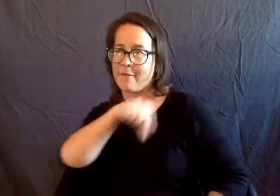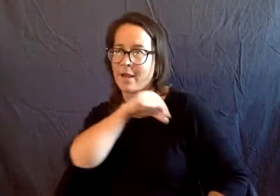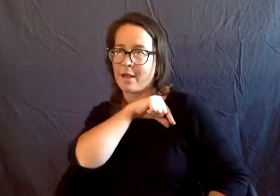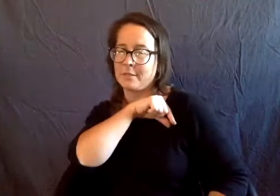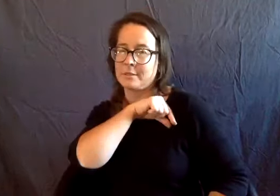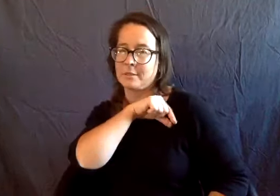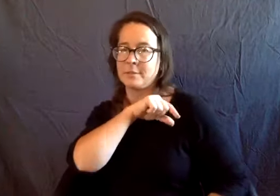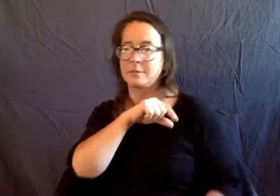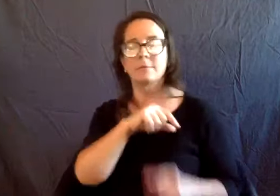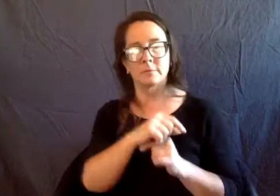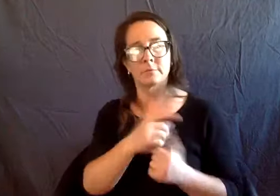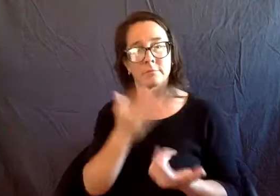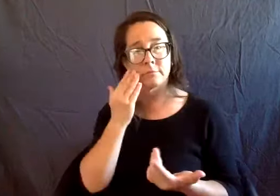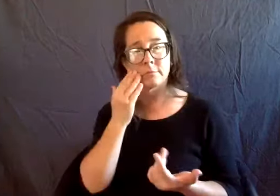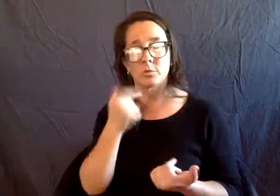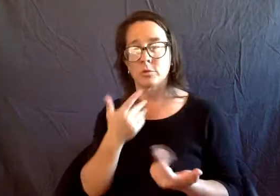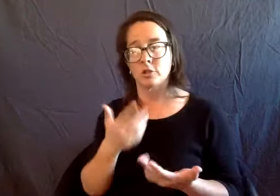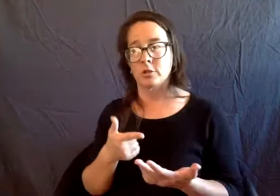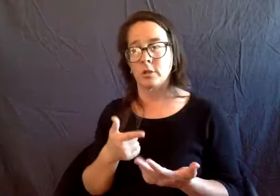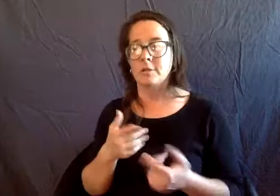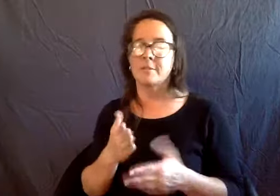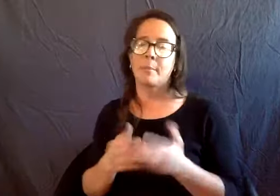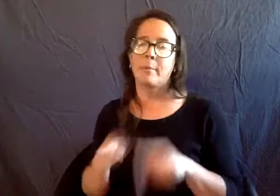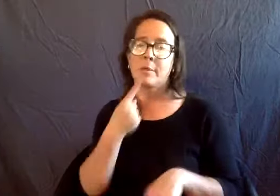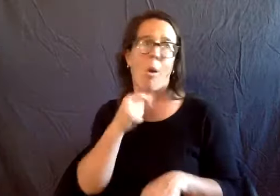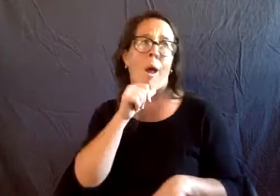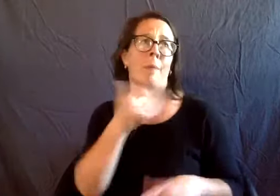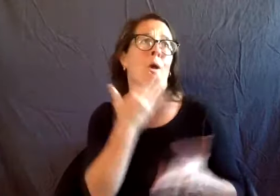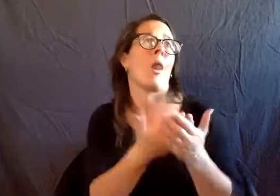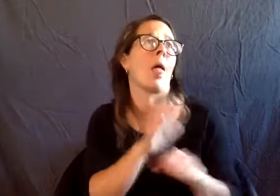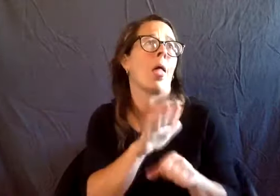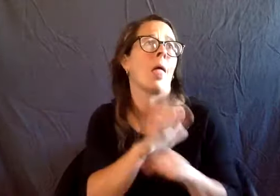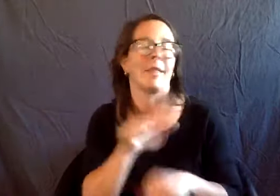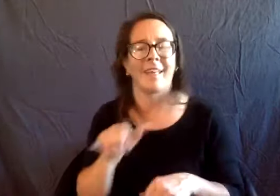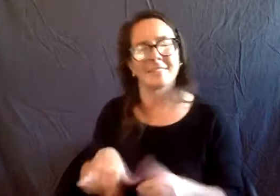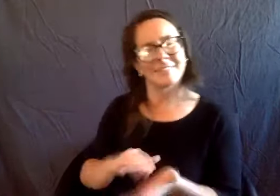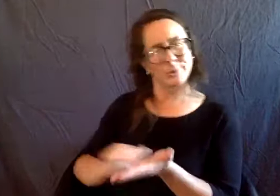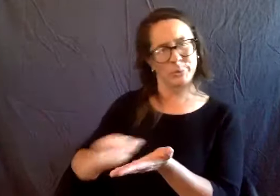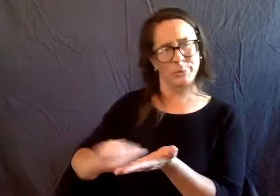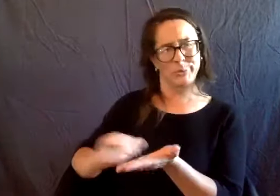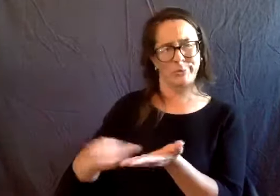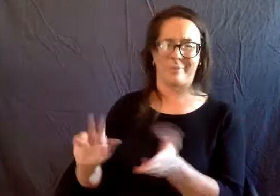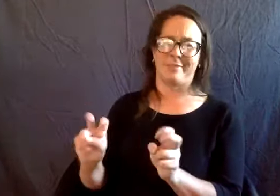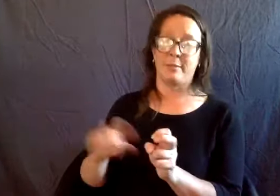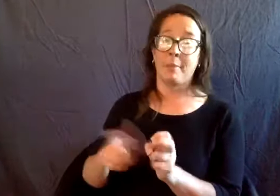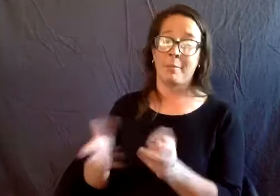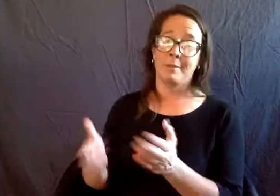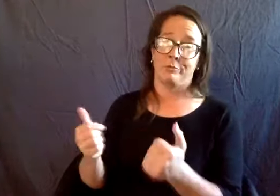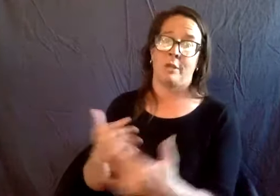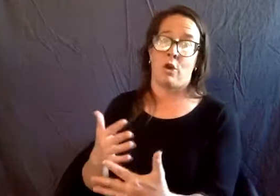Some people think that they can't do it, but I think that's just an excuse because they don't want to be inconvenienced and, they're